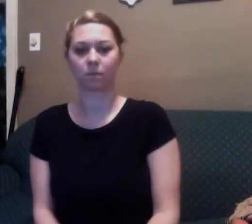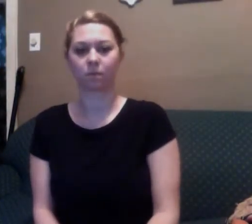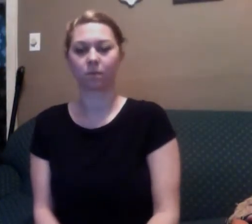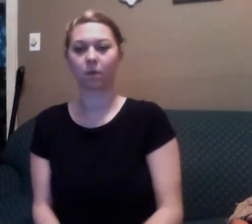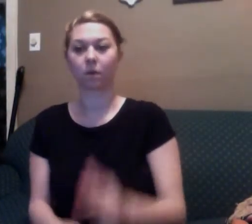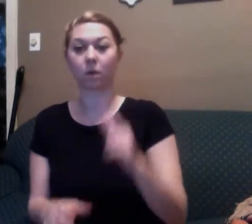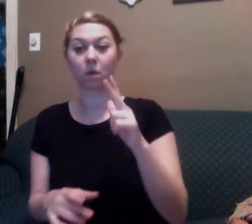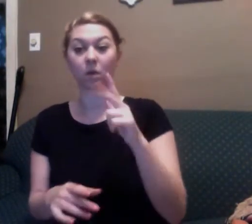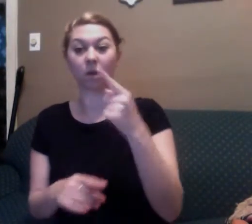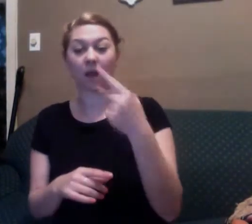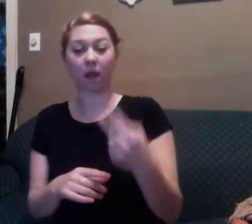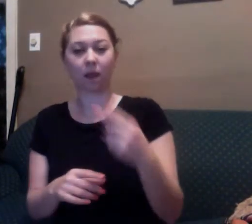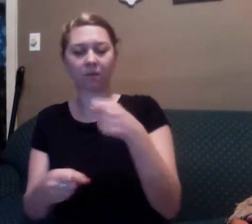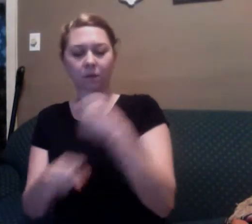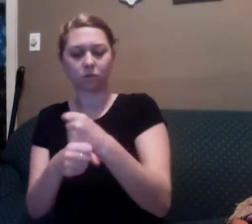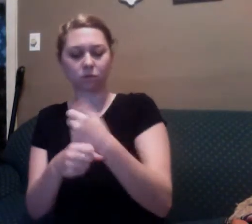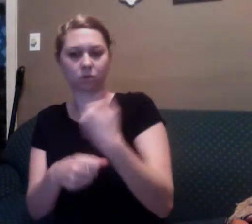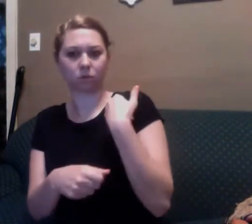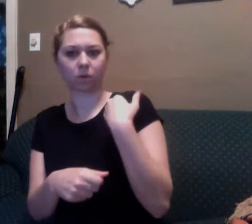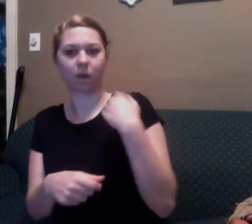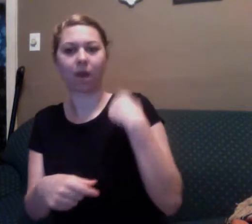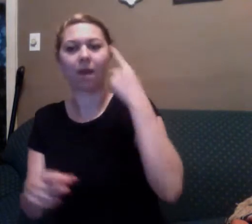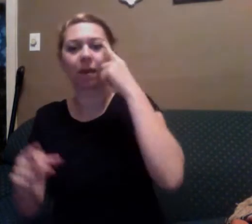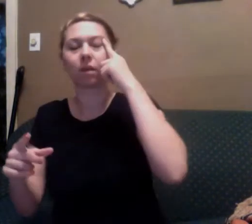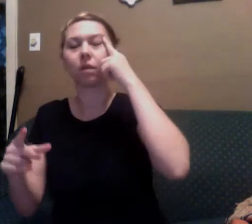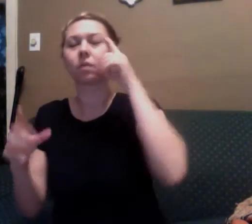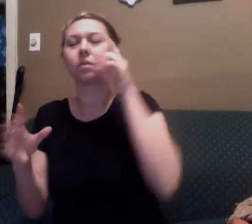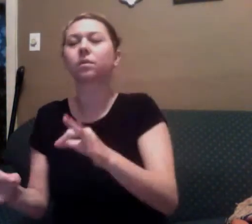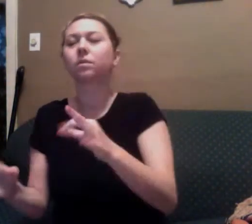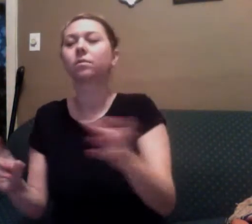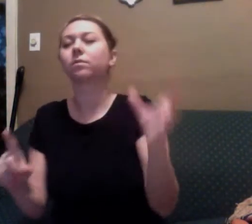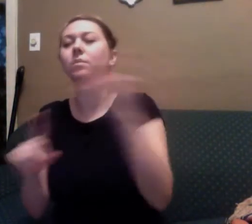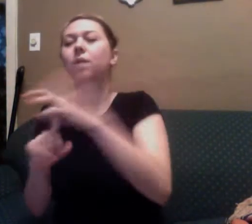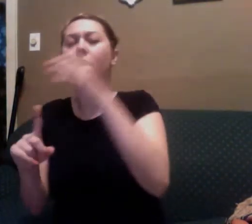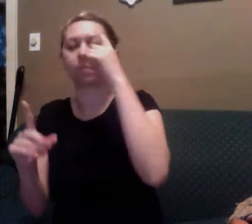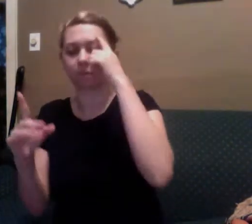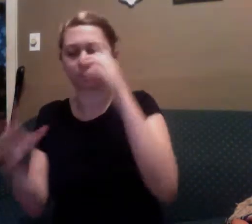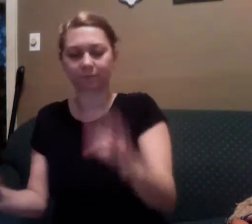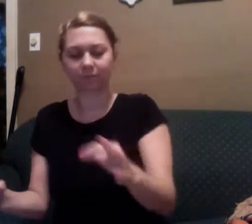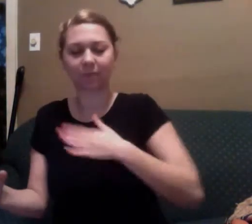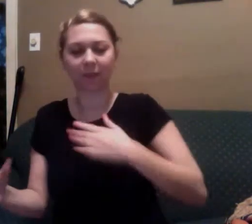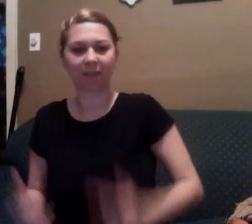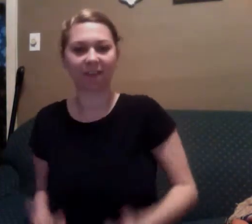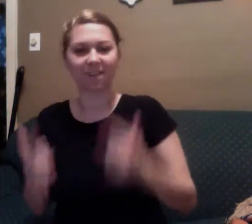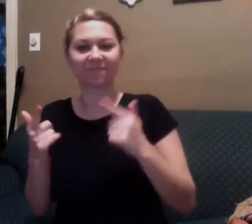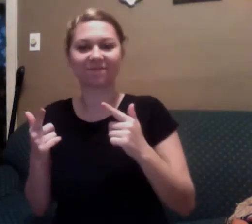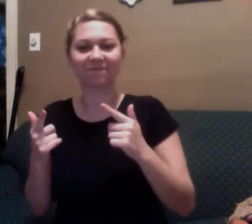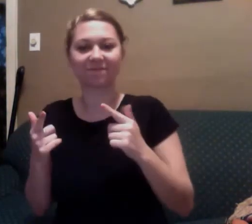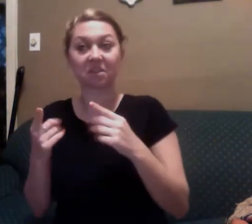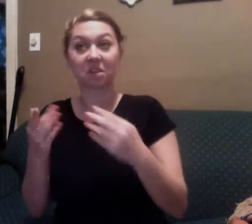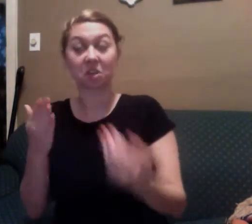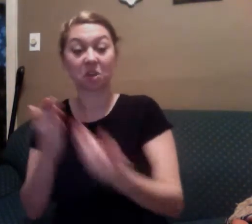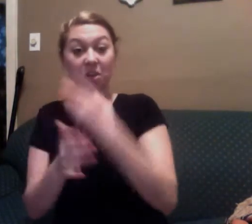3.5 years ago, I made one of the best decisions of my life. As my New Year's resolution, I gave up